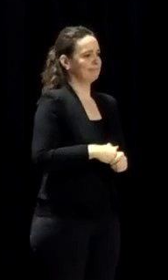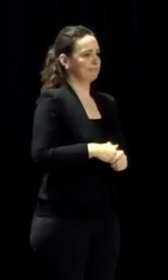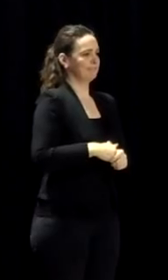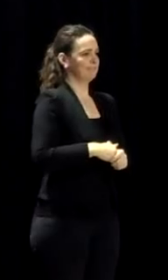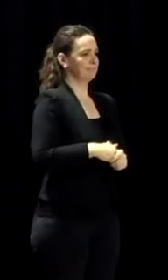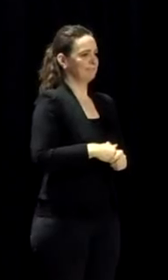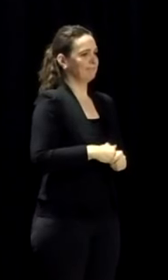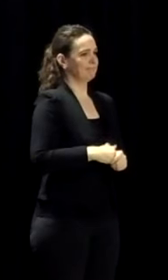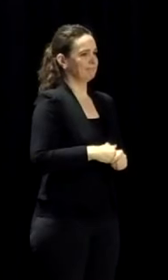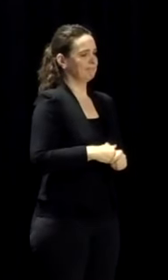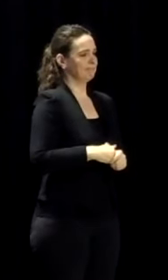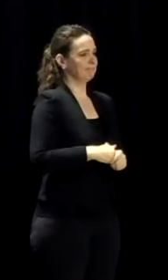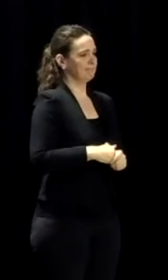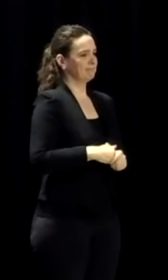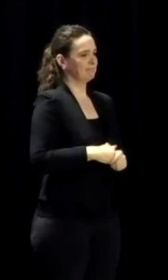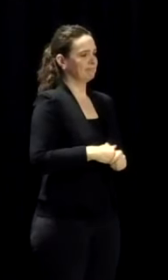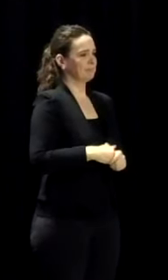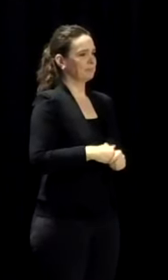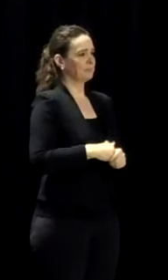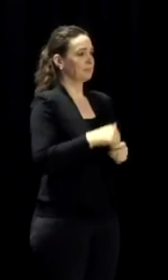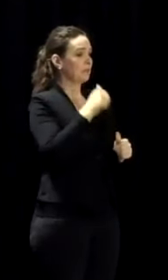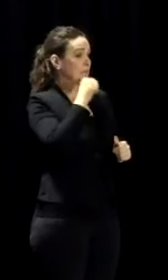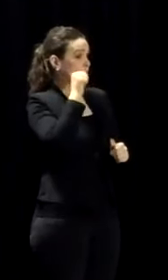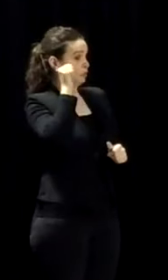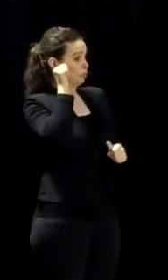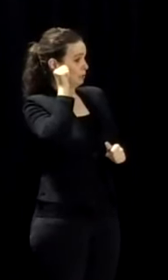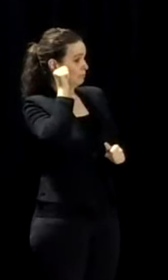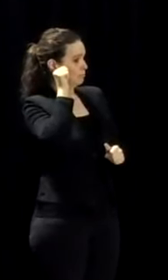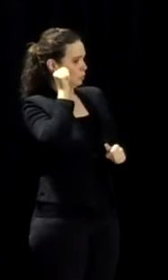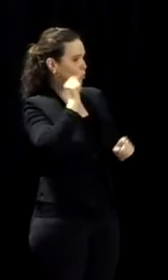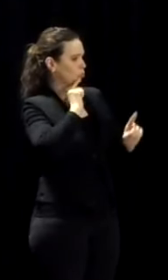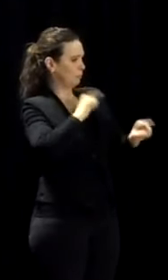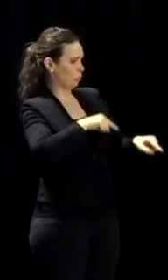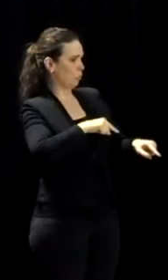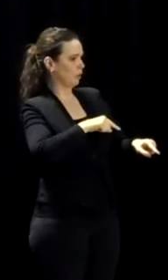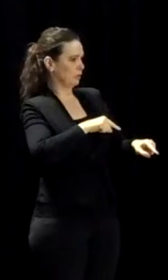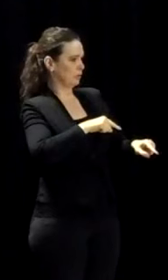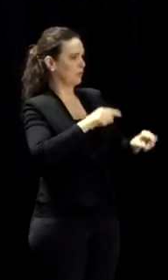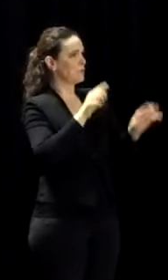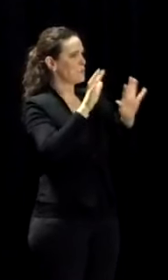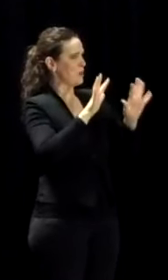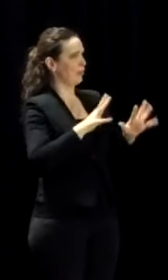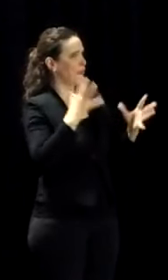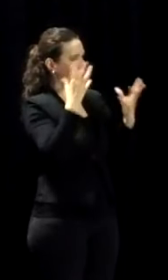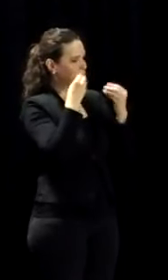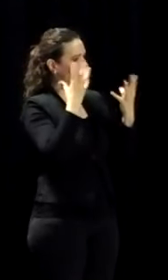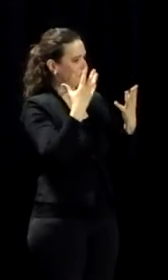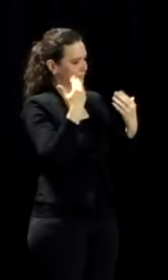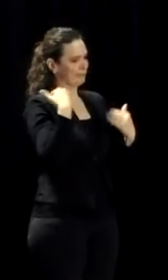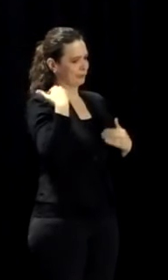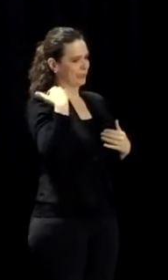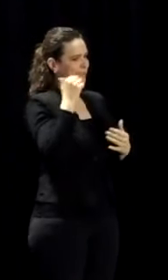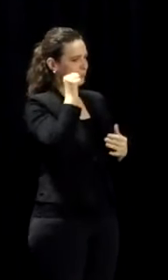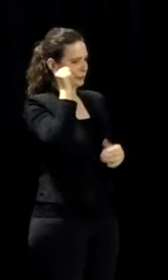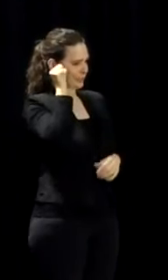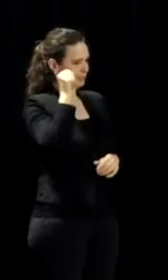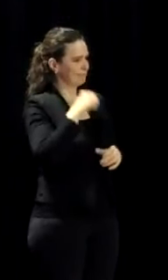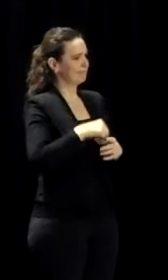of our parks. It was a beautiful day, and there were a lot of people out enjoying our parks. Most of them were enjoying them appropriately,